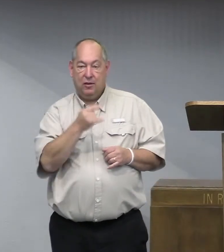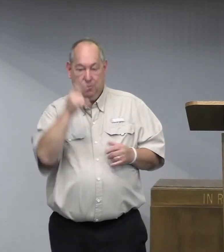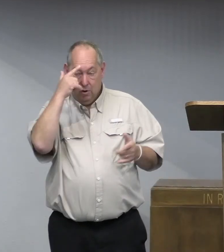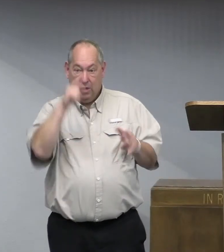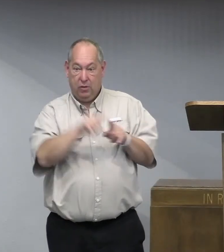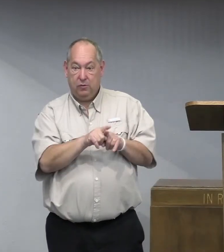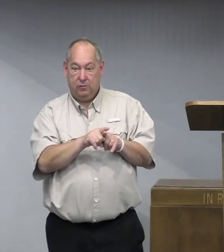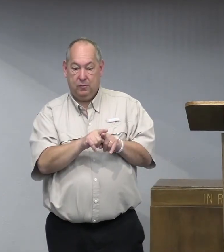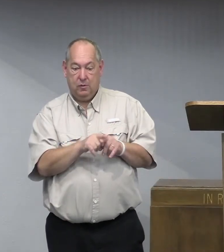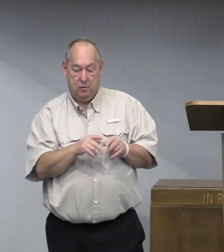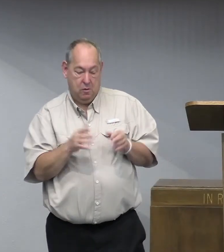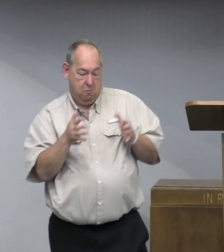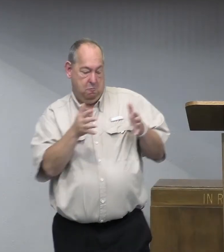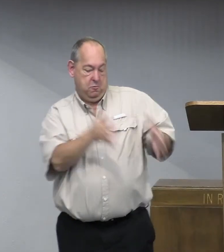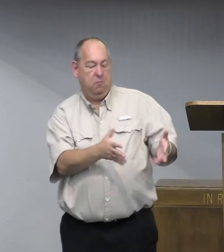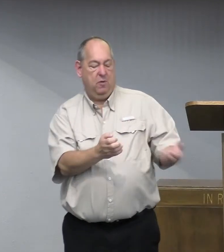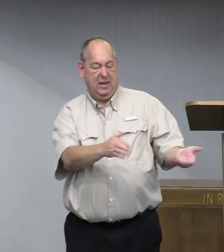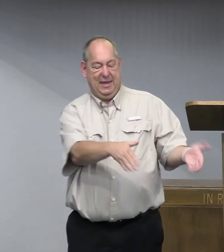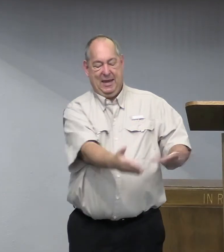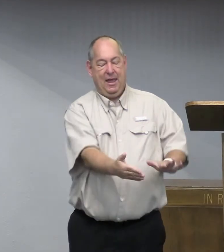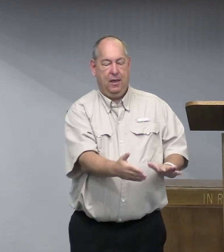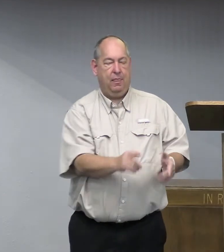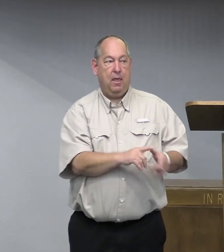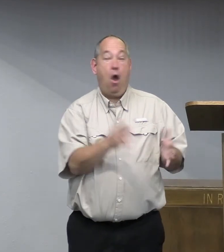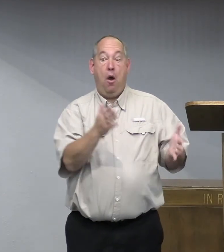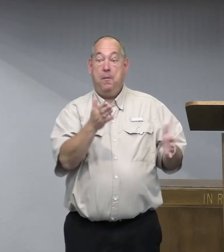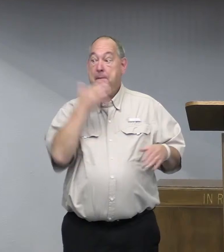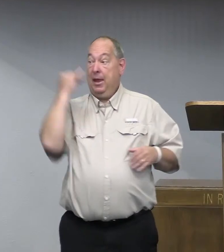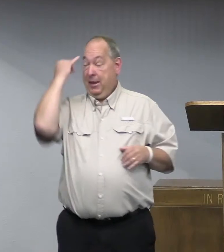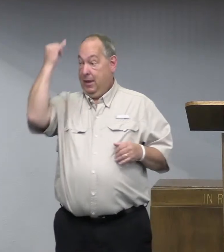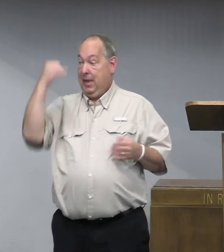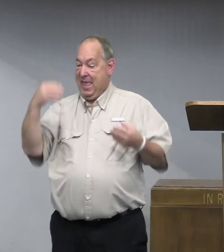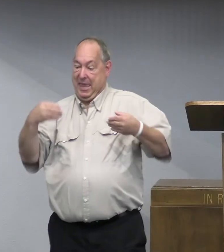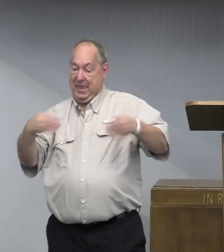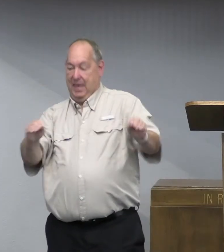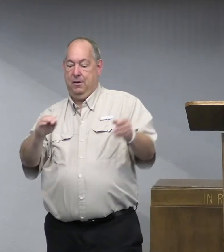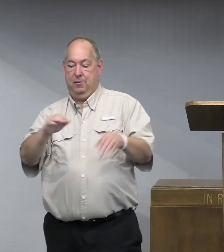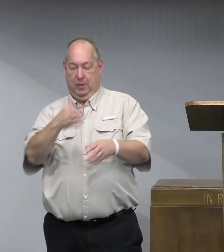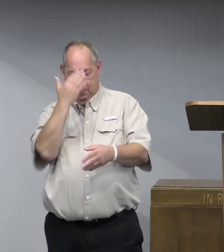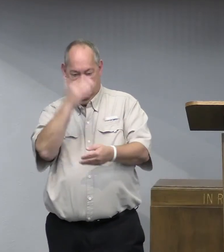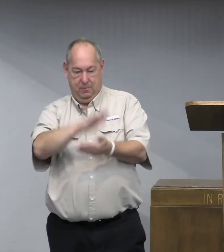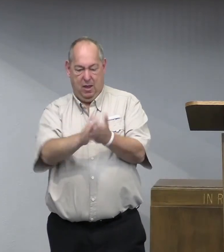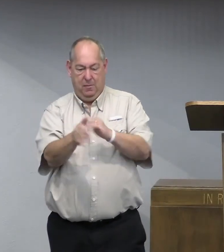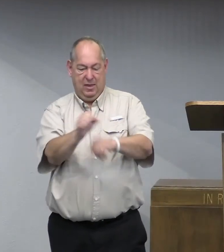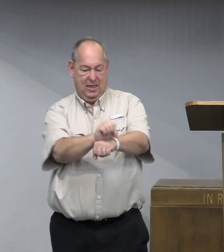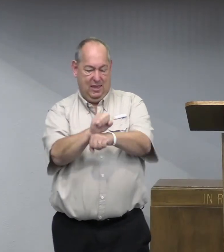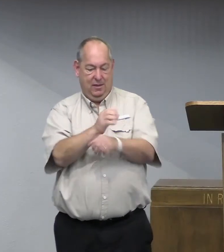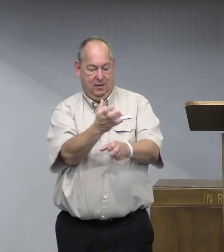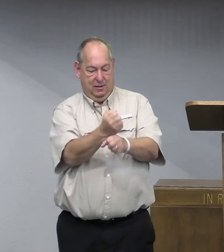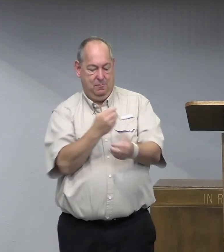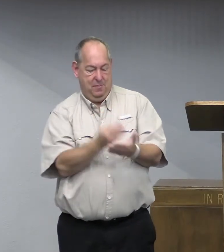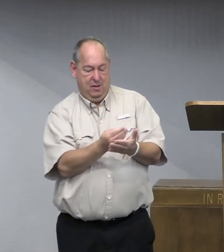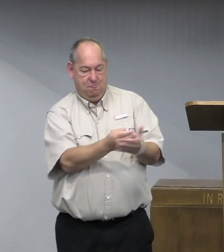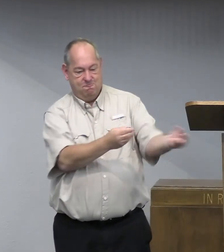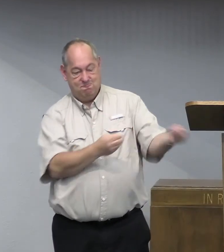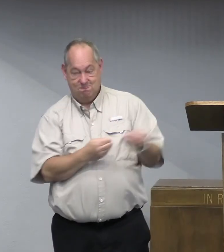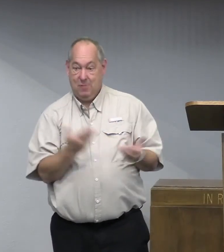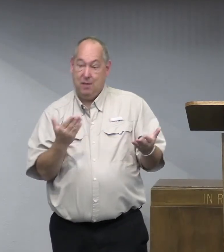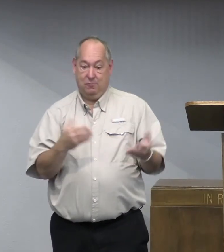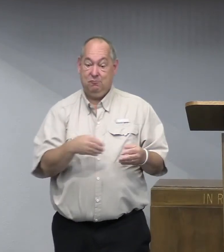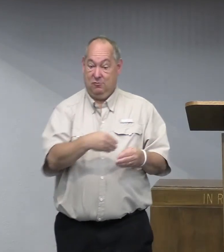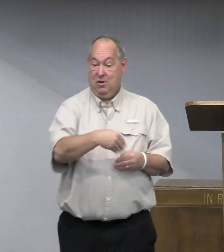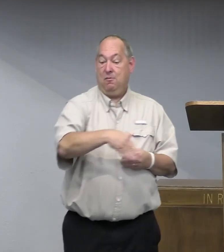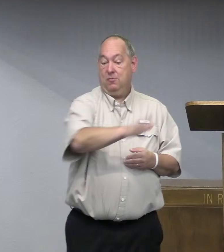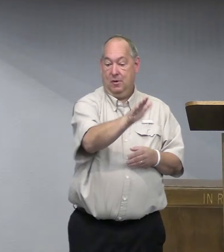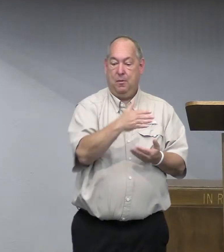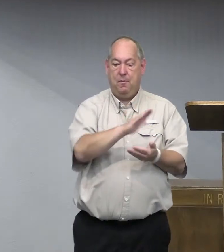brothers, where they leave him there to die, and then they come up with a better idea. Let's sell him and get some money out of him. And so they do. They sell him.